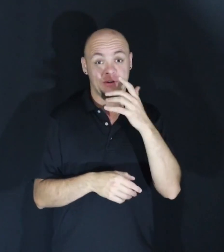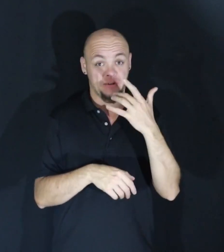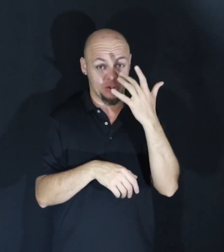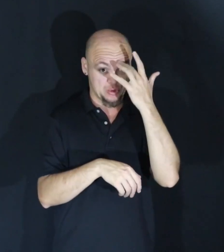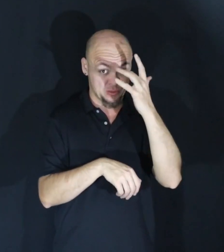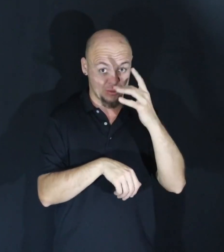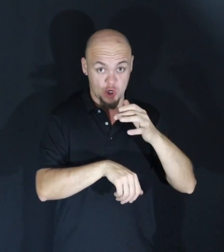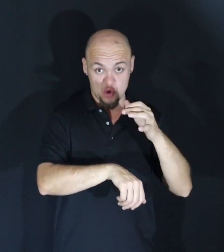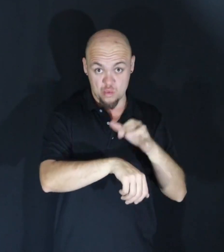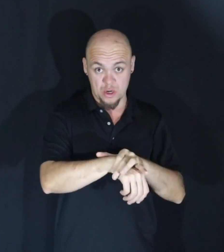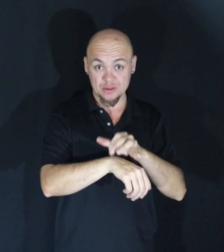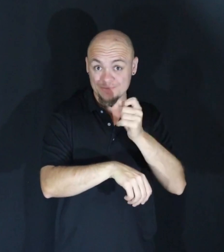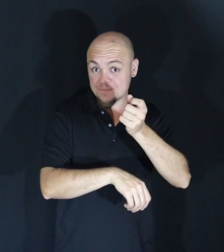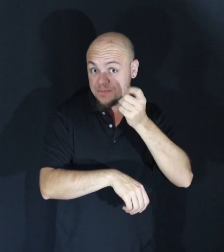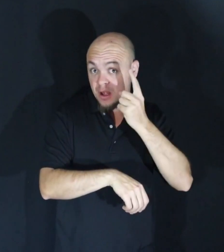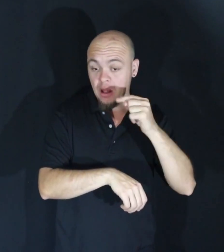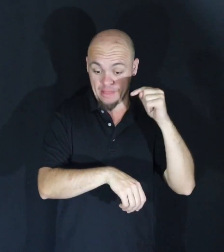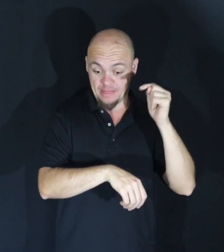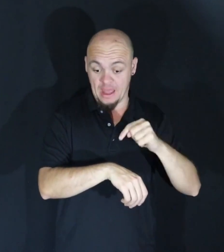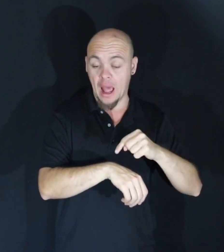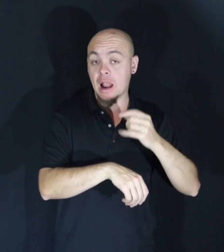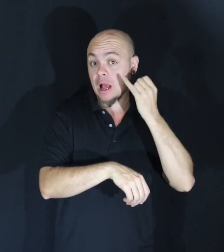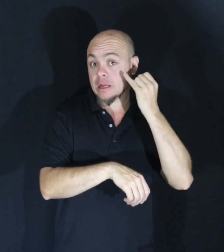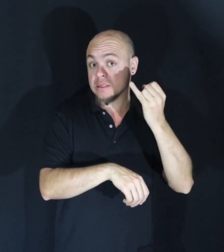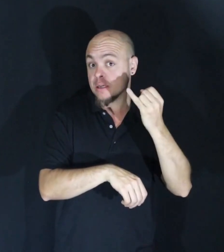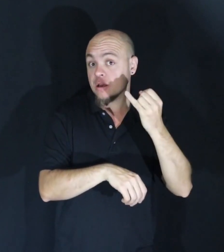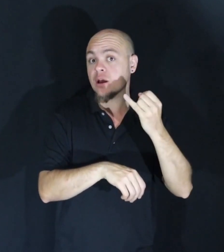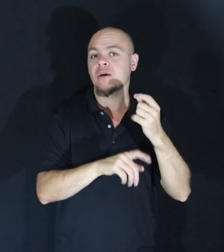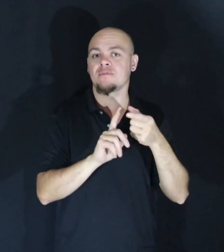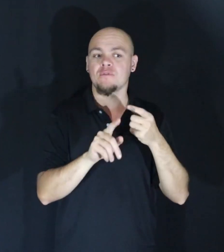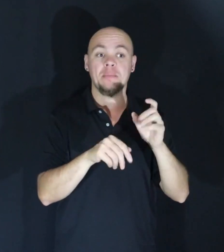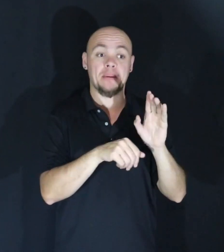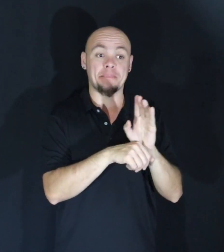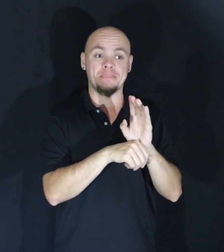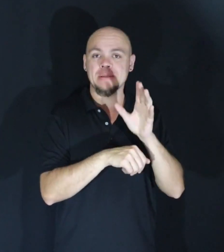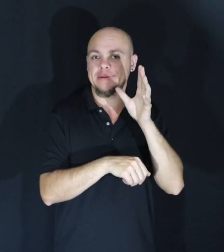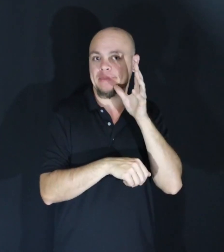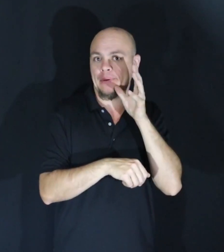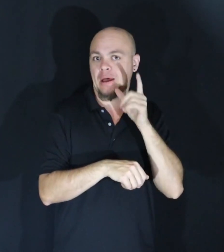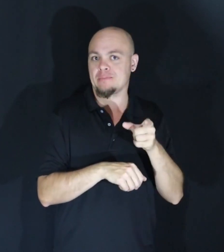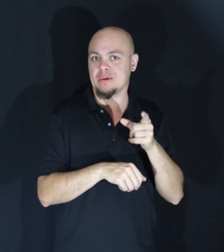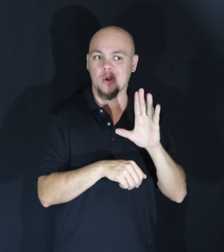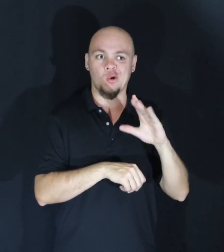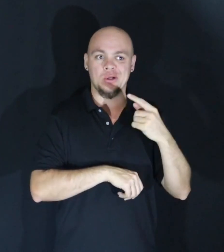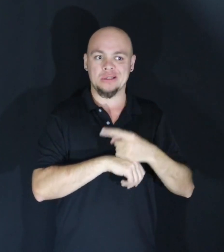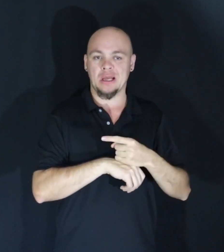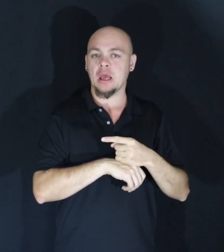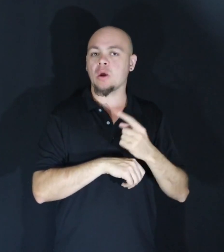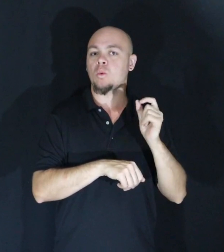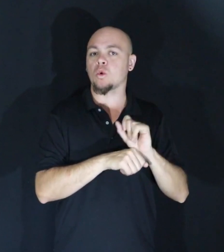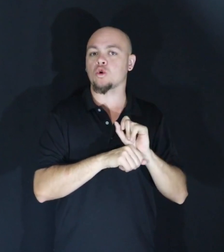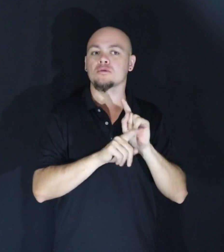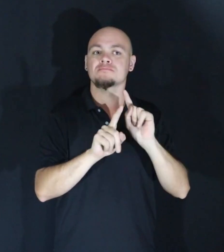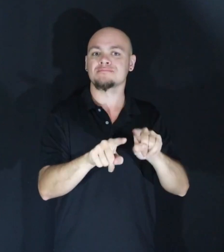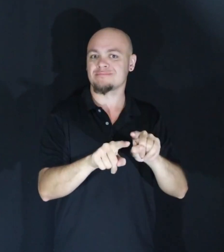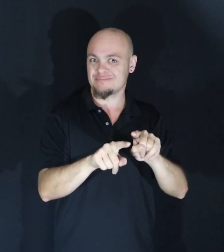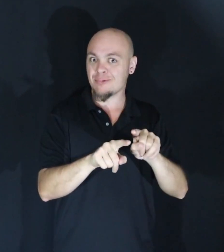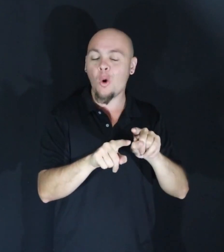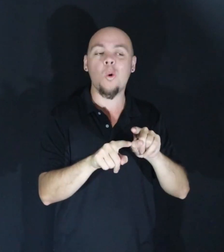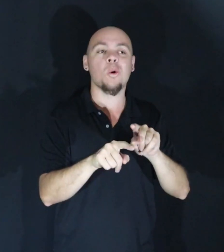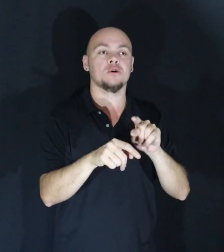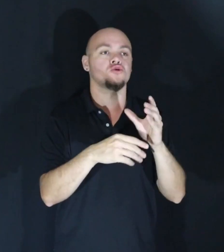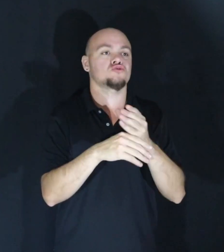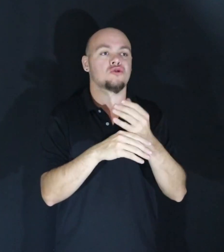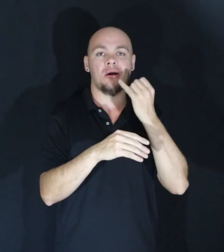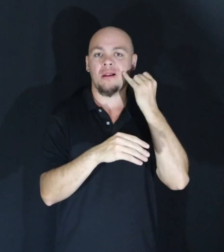smartwatch, just know that this was an idea by a busy mother amidst her day. She came to work and shared an idea that has forever